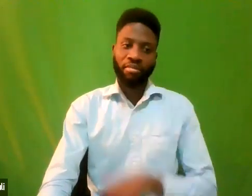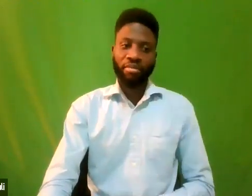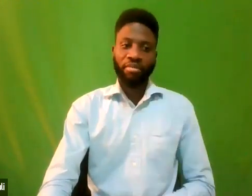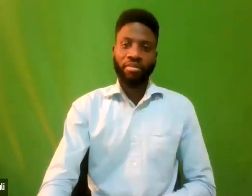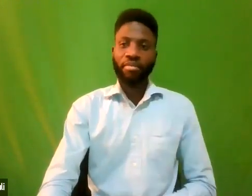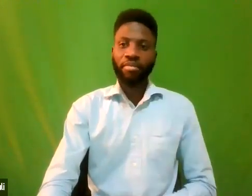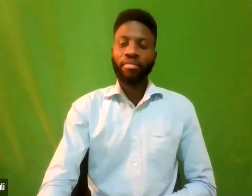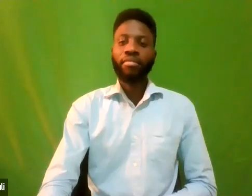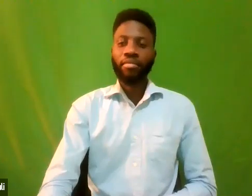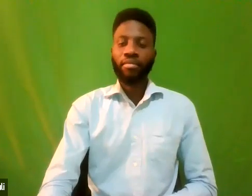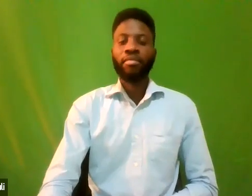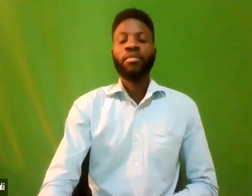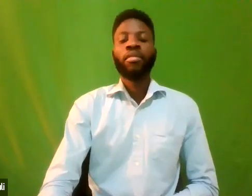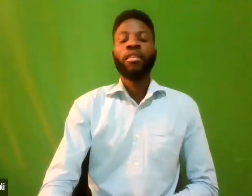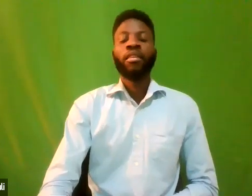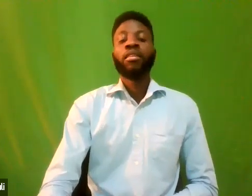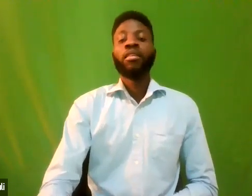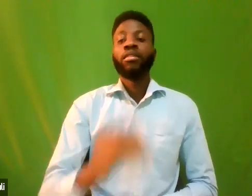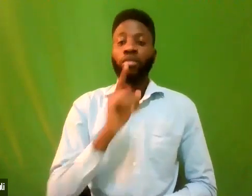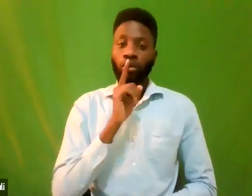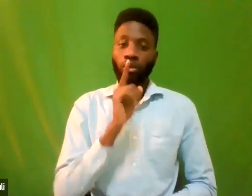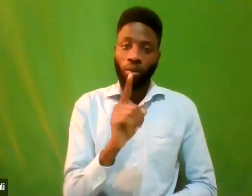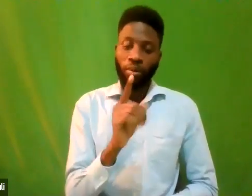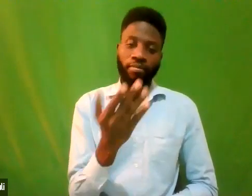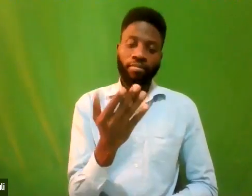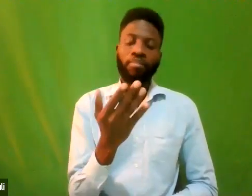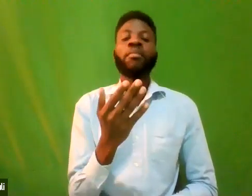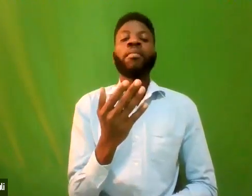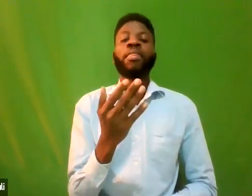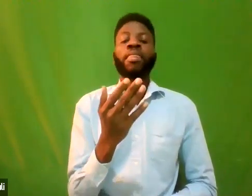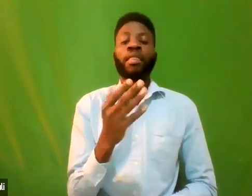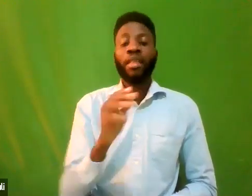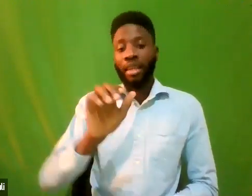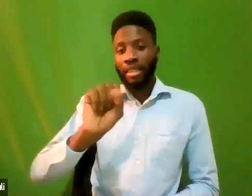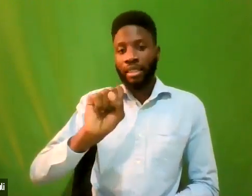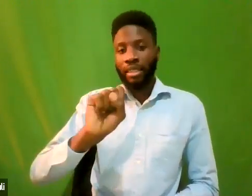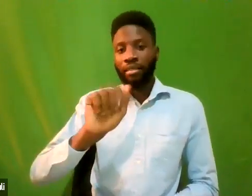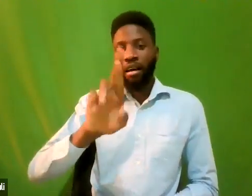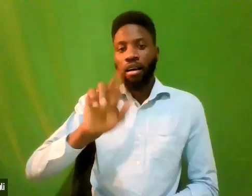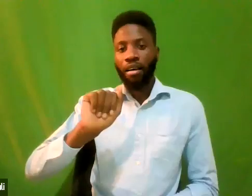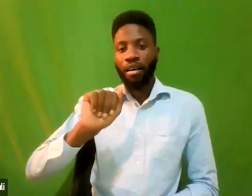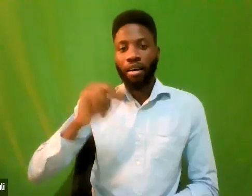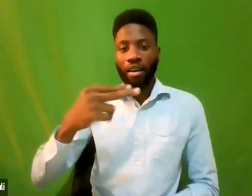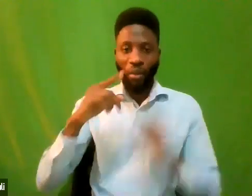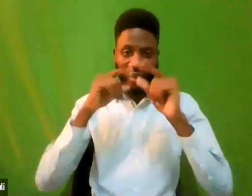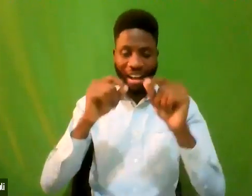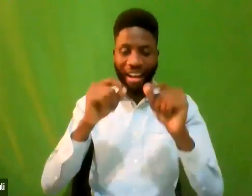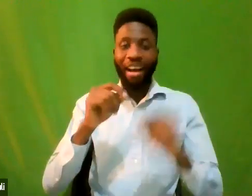Sawa. So, Sarah Gital says, she's a great lady. I have gone through her